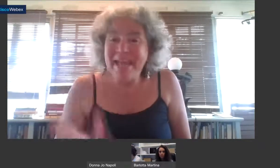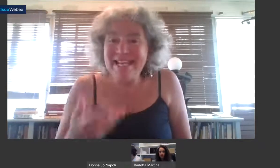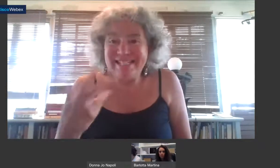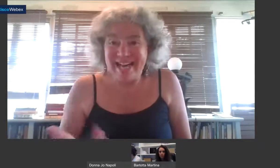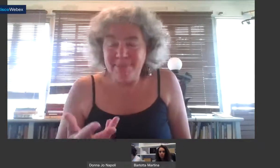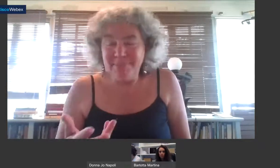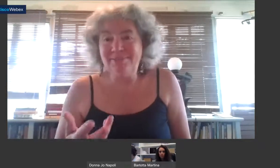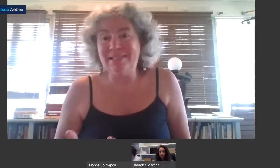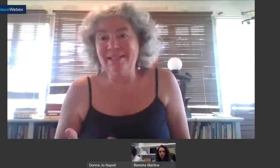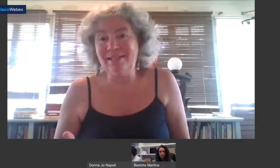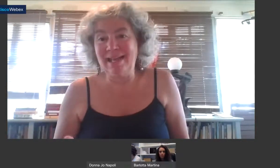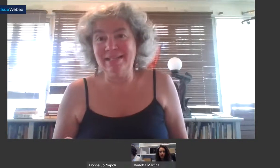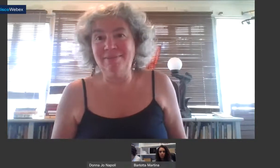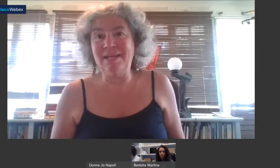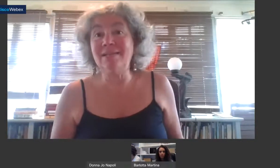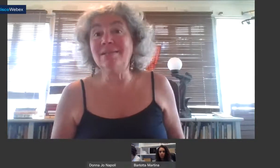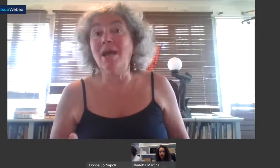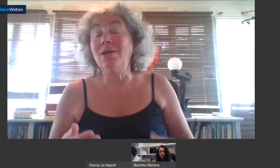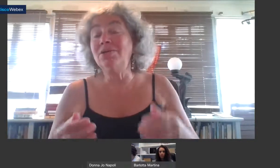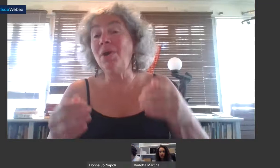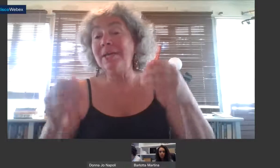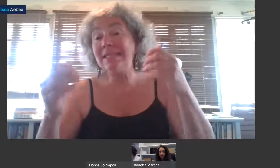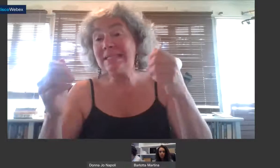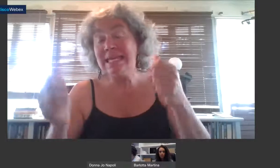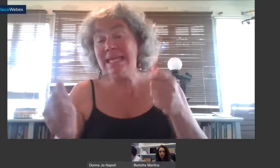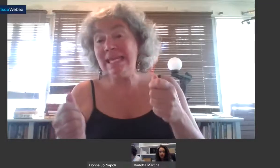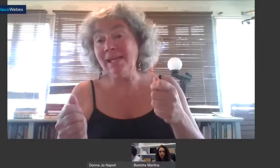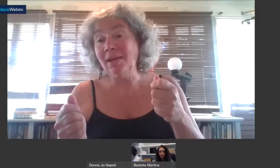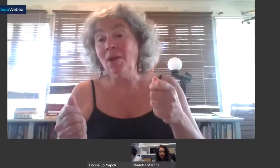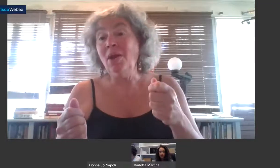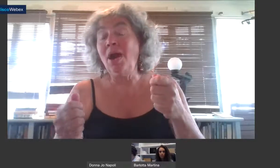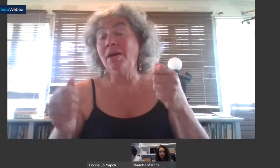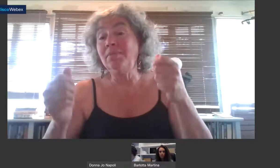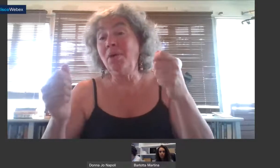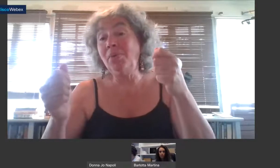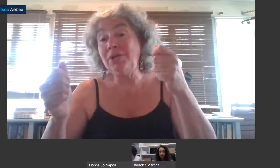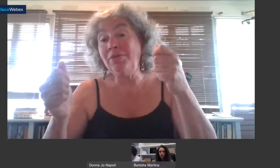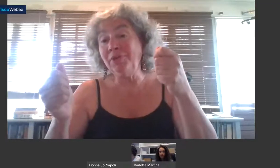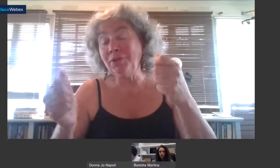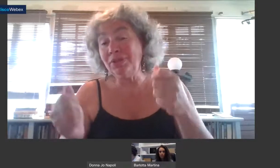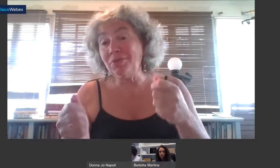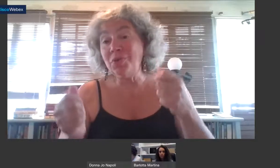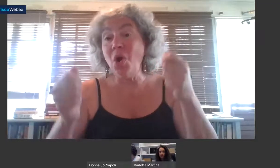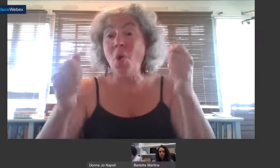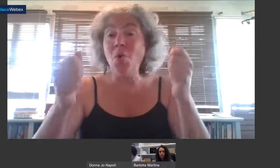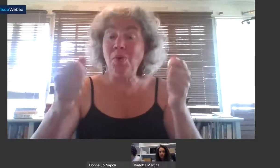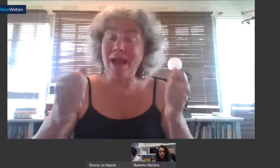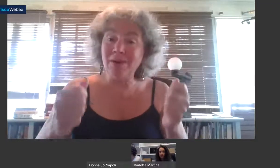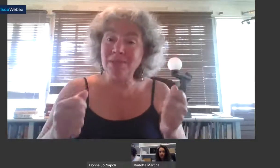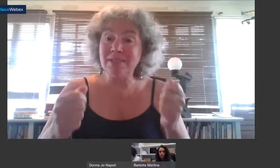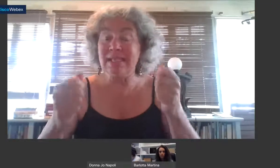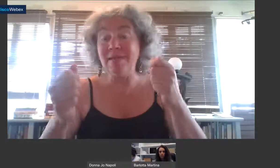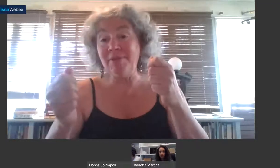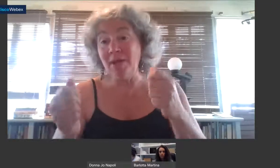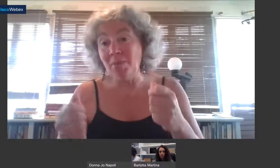many types of physical activities. So in skiing, when you first don't know how to ski very